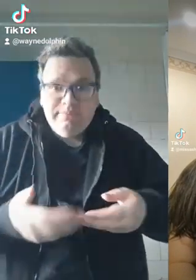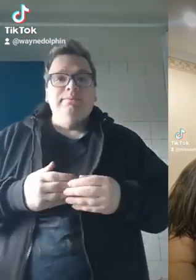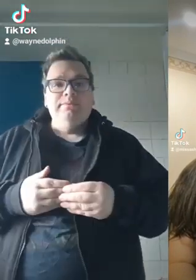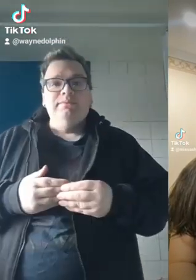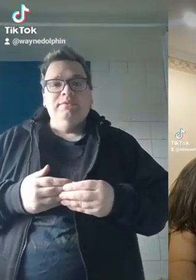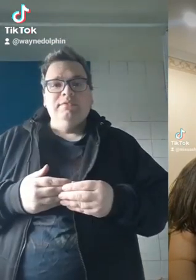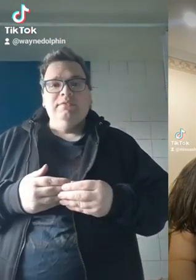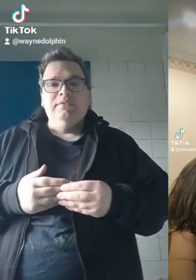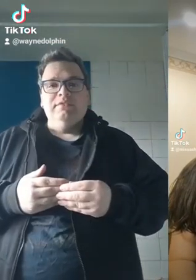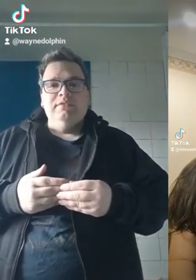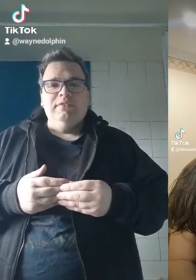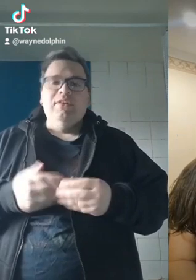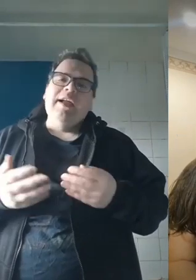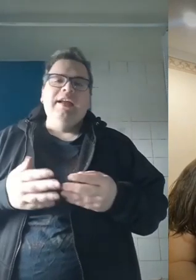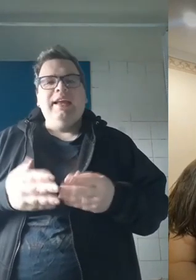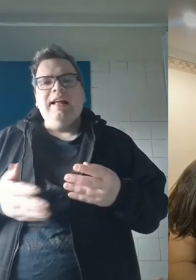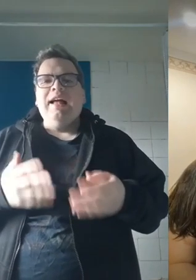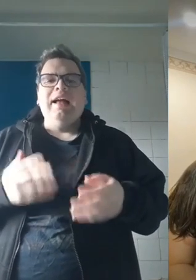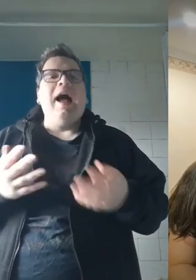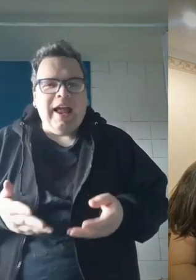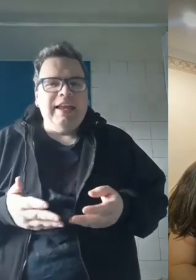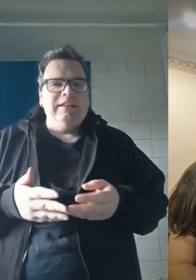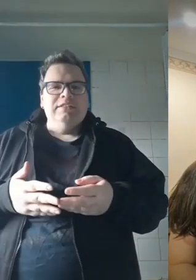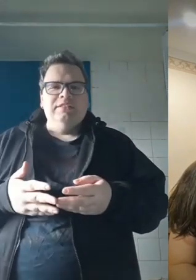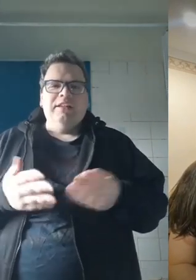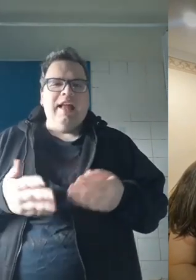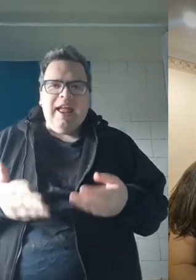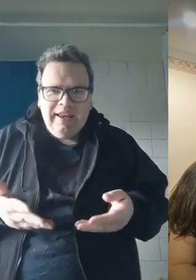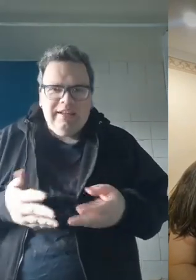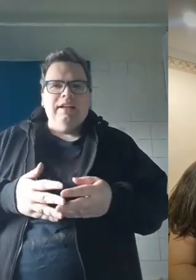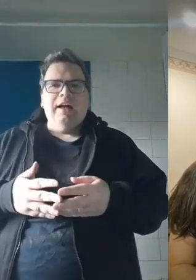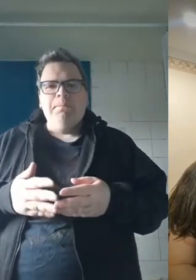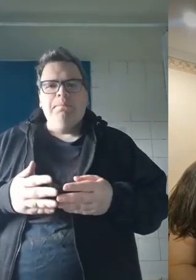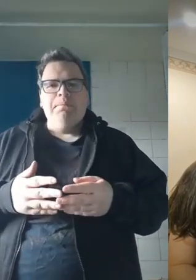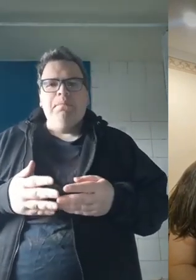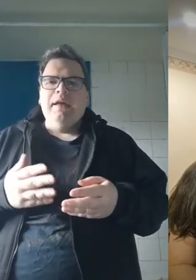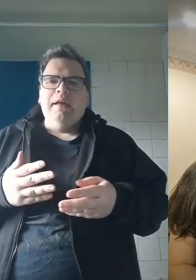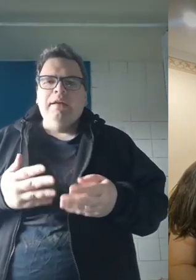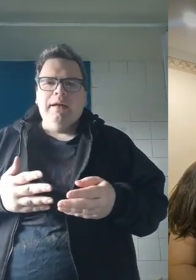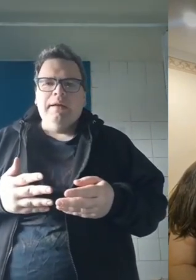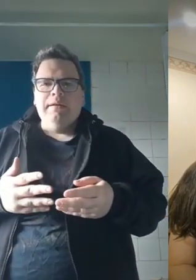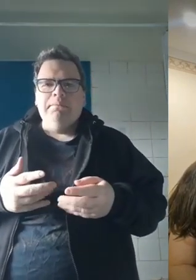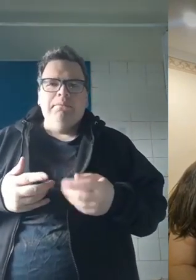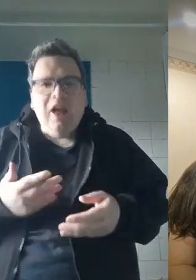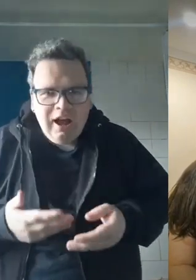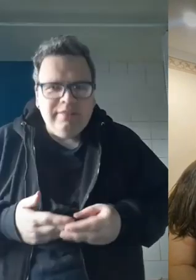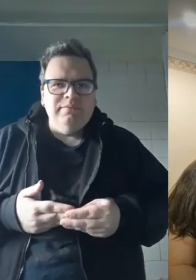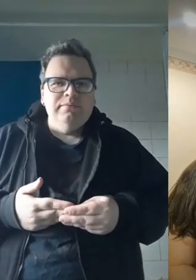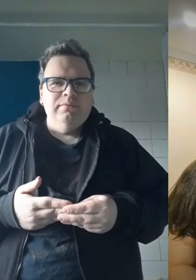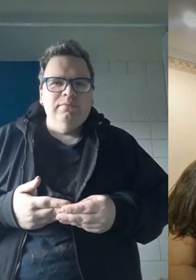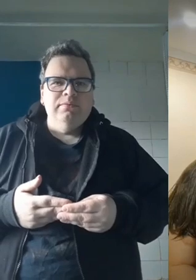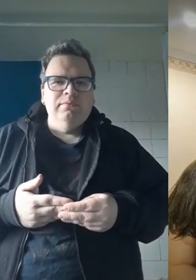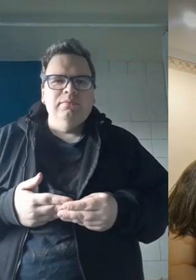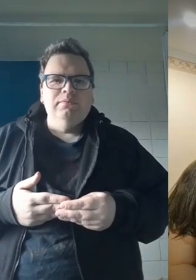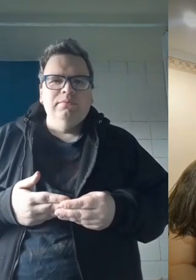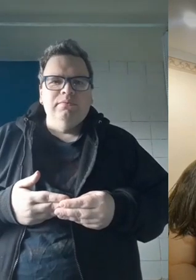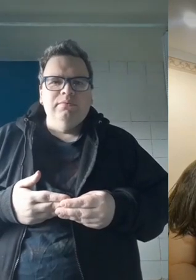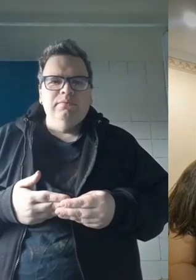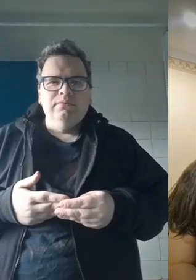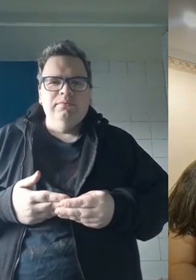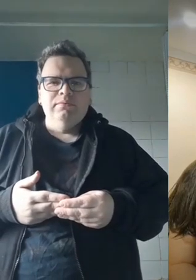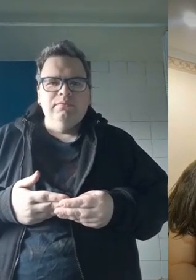of. Who's the guy? Well, he's not a guy, per se. He's ogre.